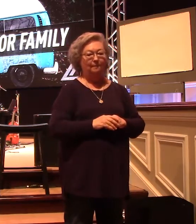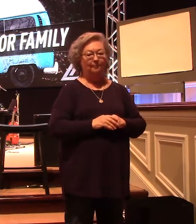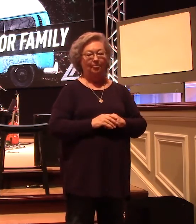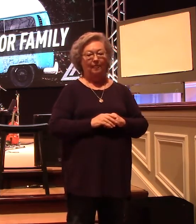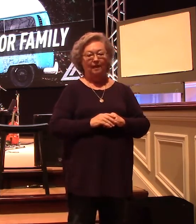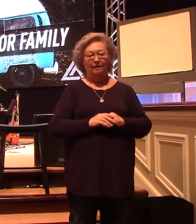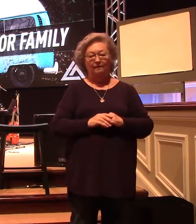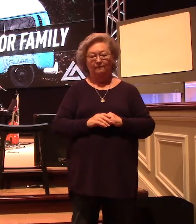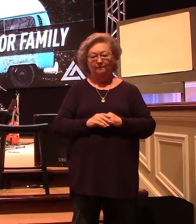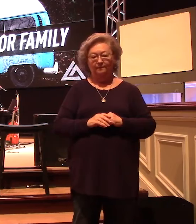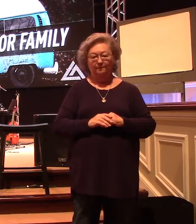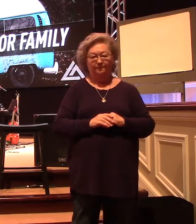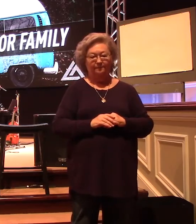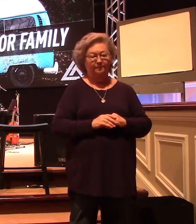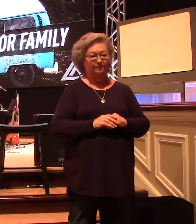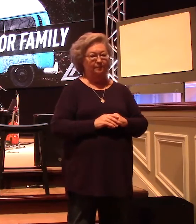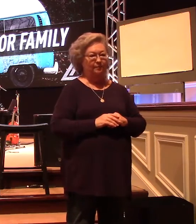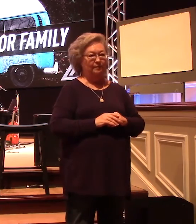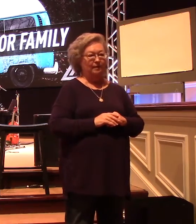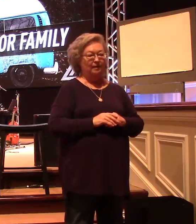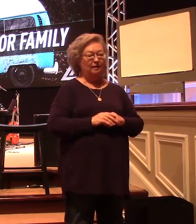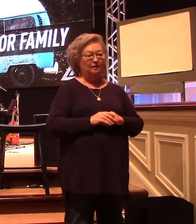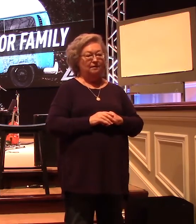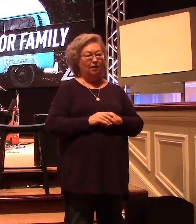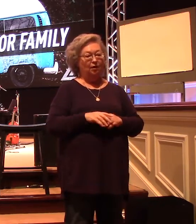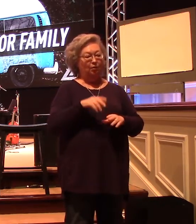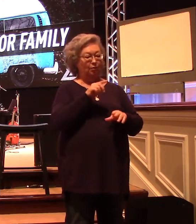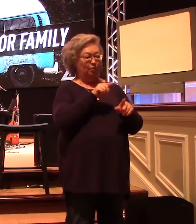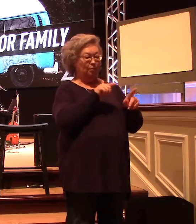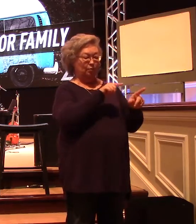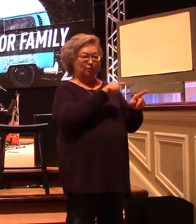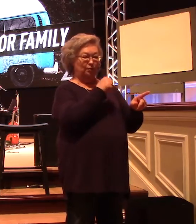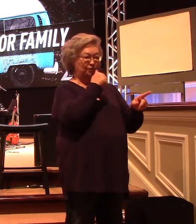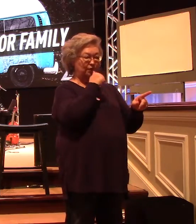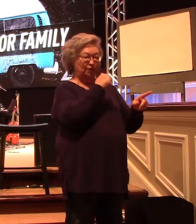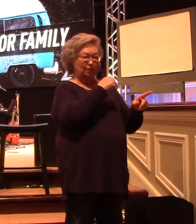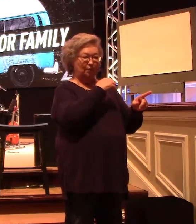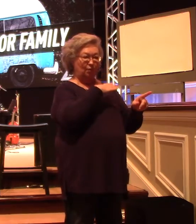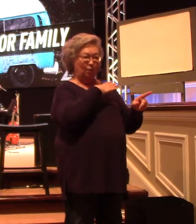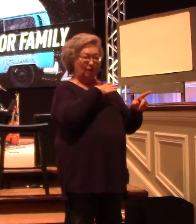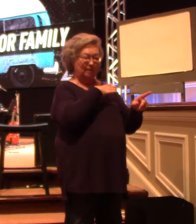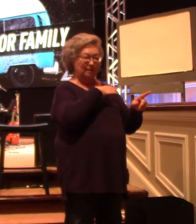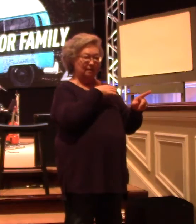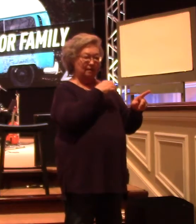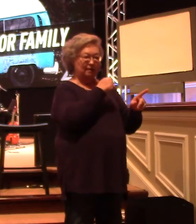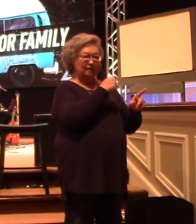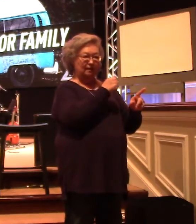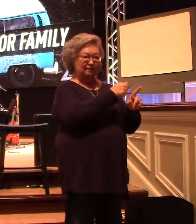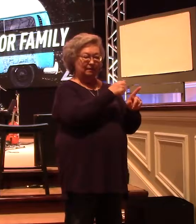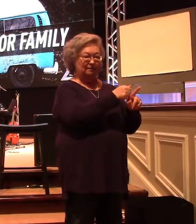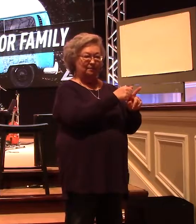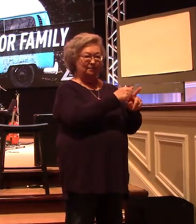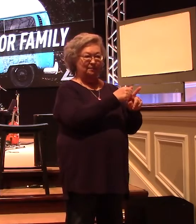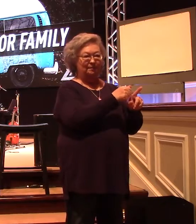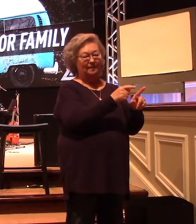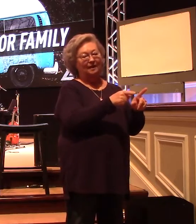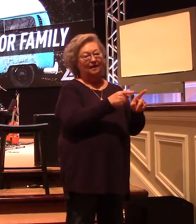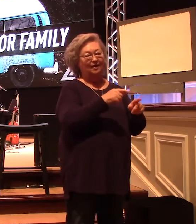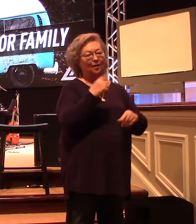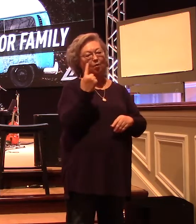like what I said, putting yourself in a place of protection. I heard a lady one time say, submission is ducking so God can plaster your